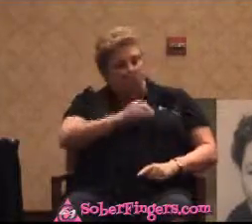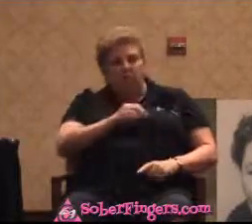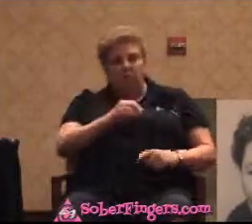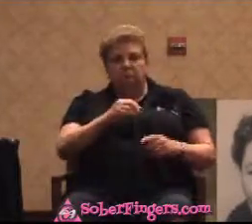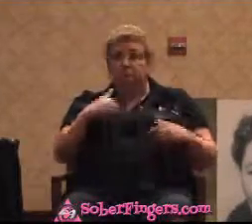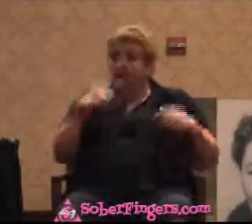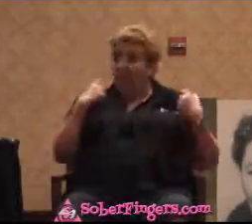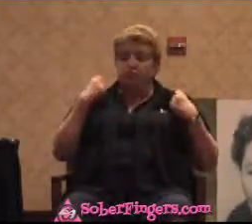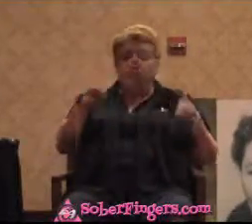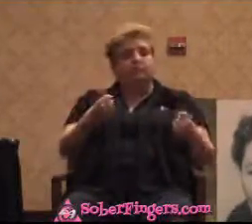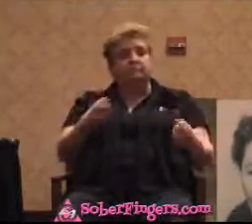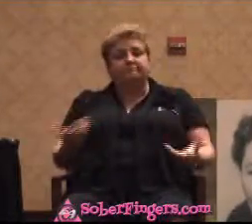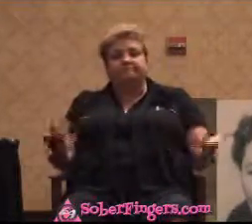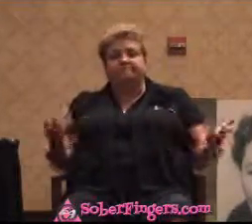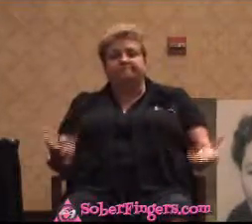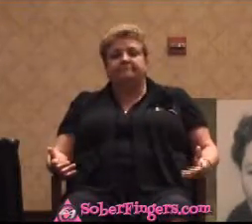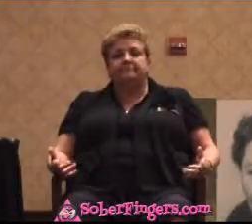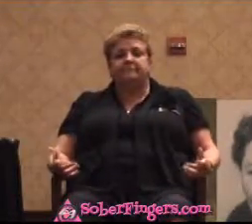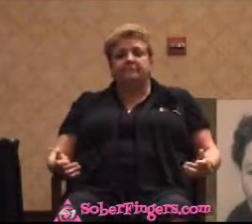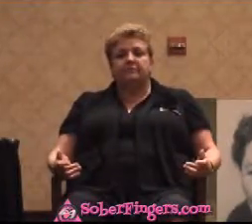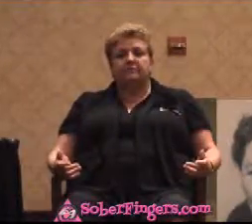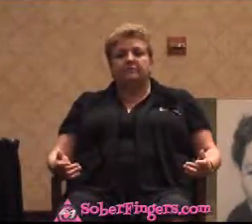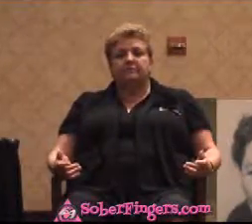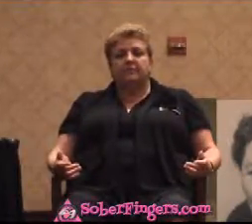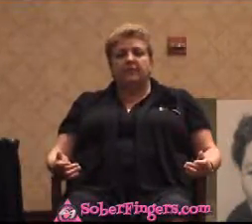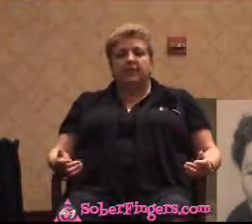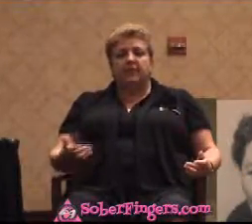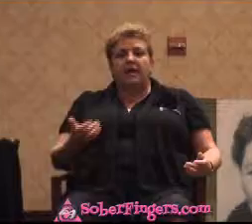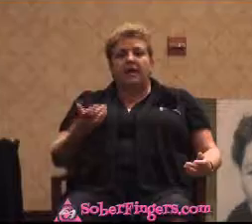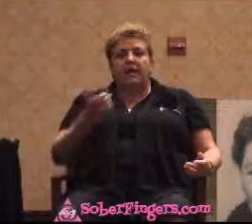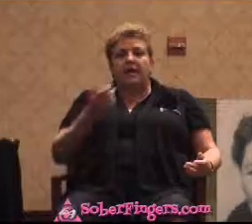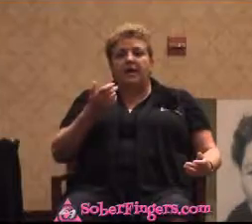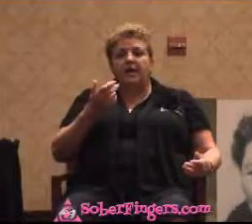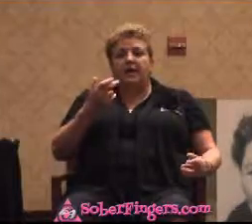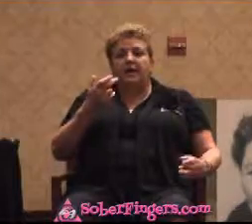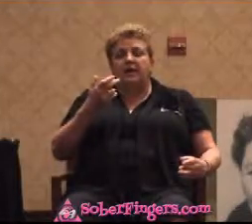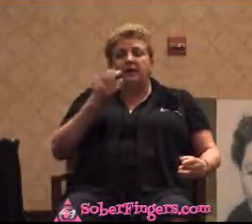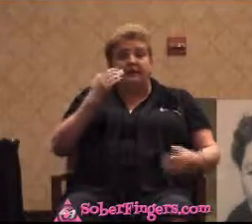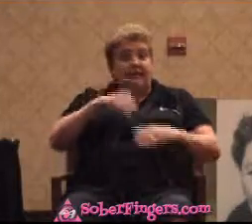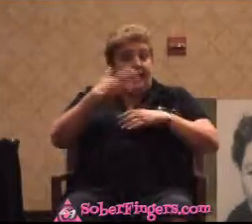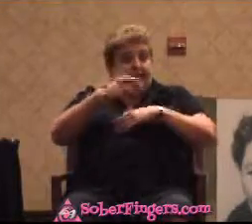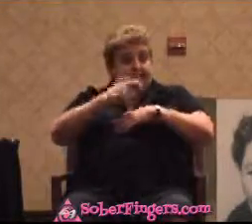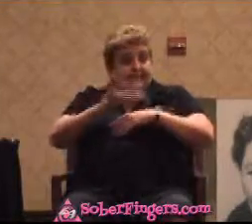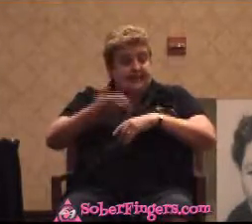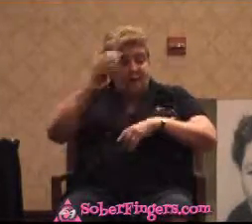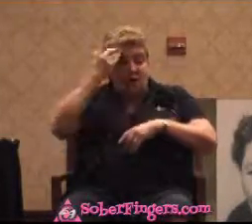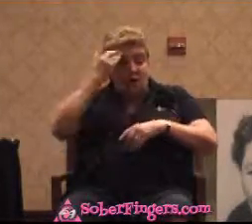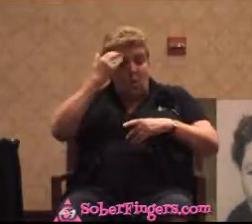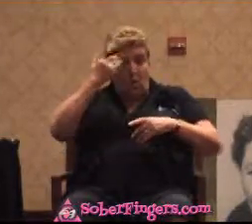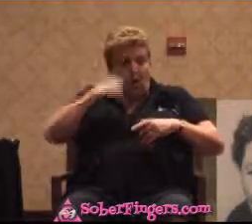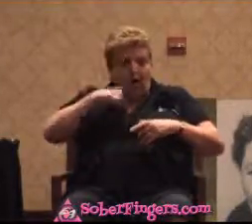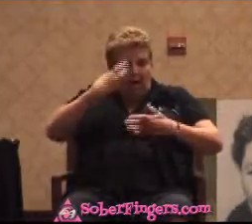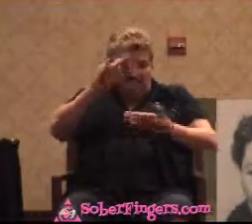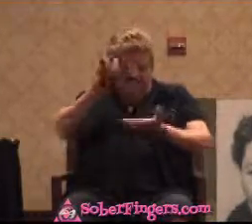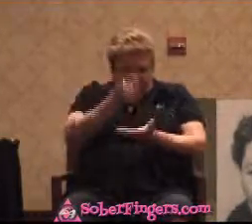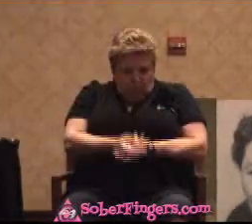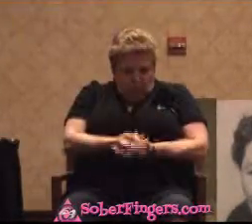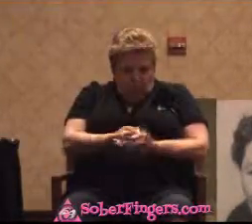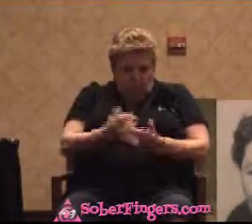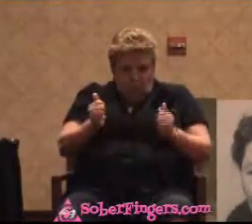did. And a few short blocks away, the next thing I know is I'm laying on the ground with guns to my head.